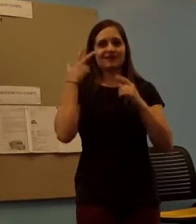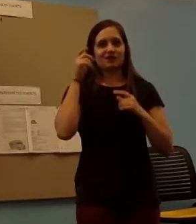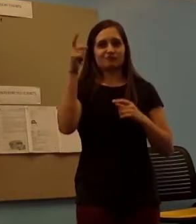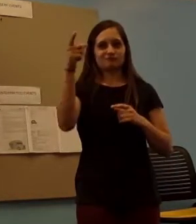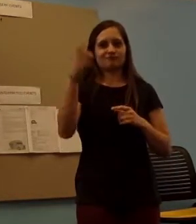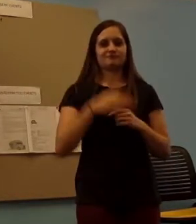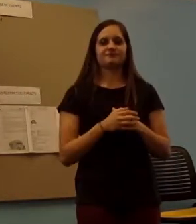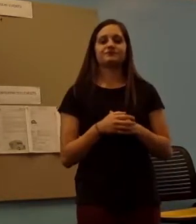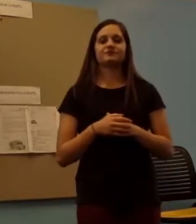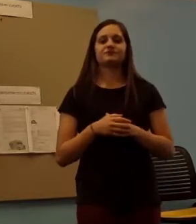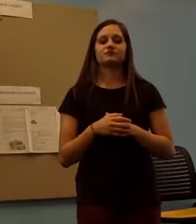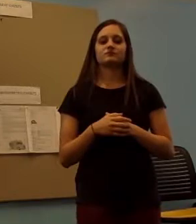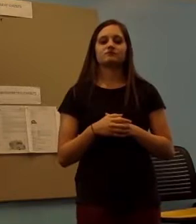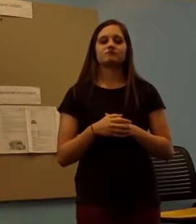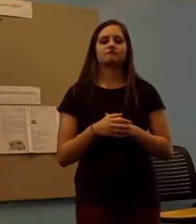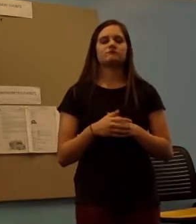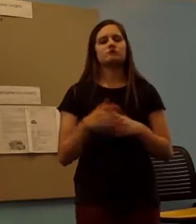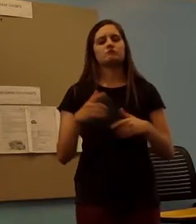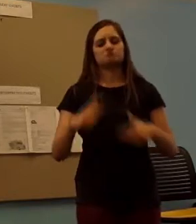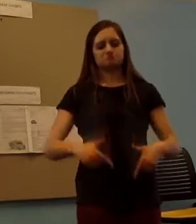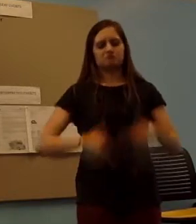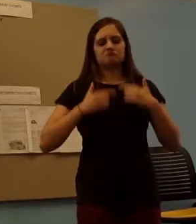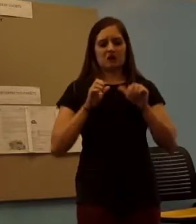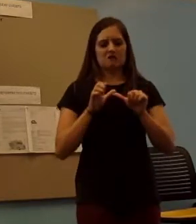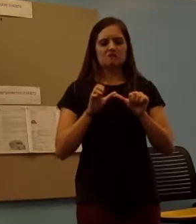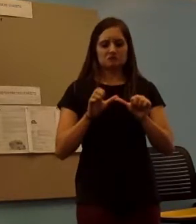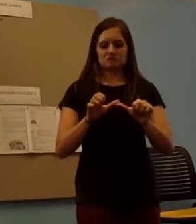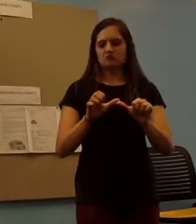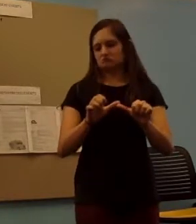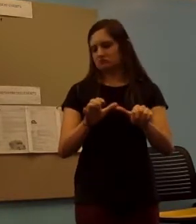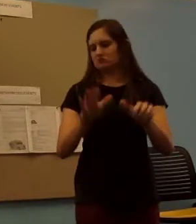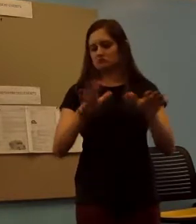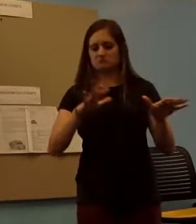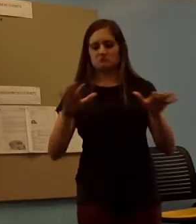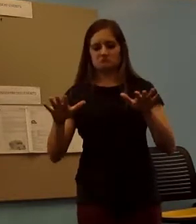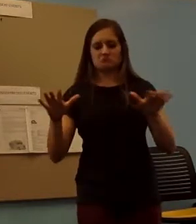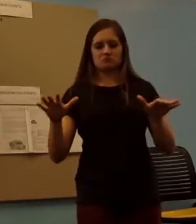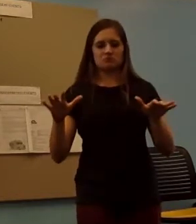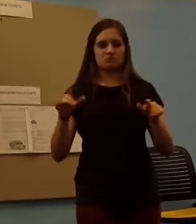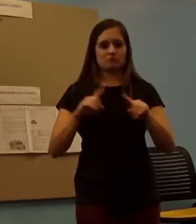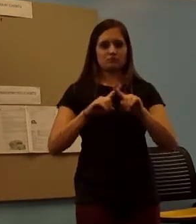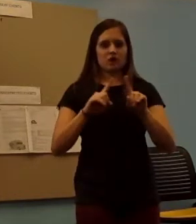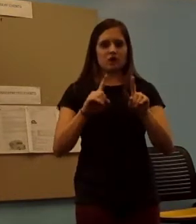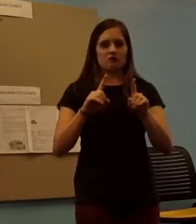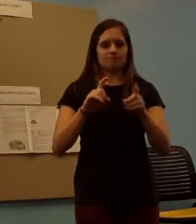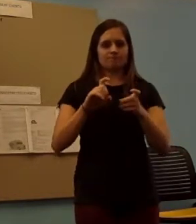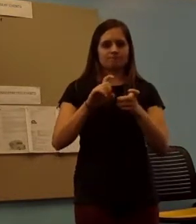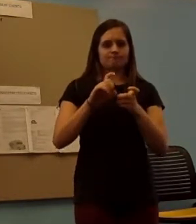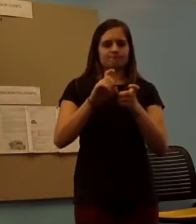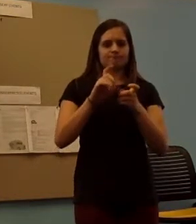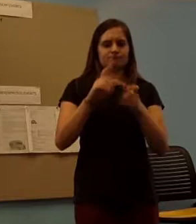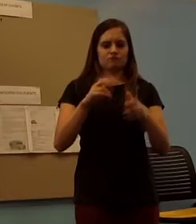So life continues on the farm, and eventually these rules start changing. Slowly but